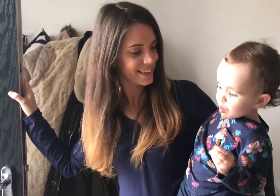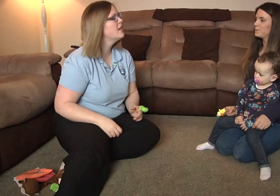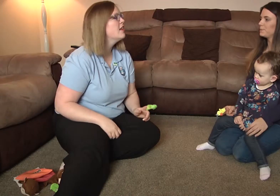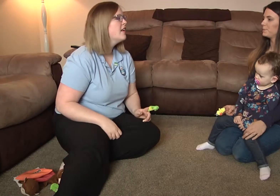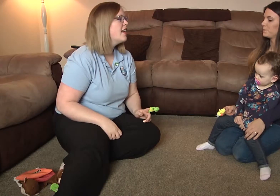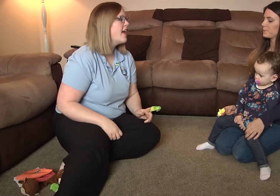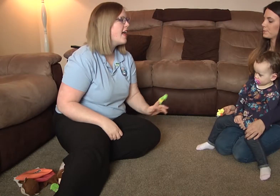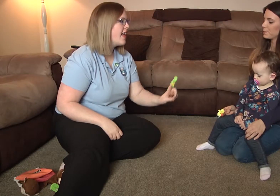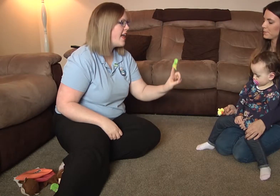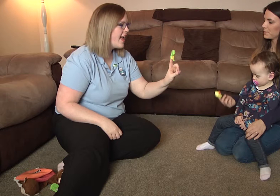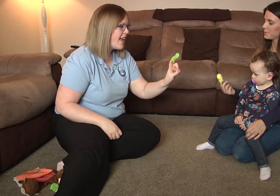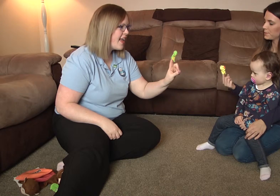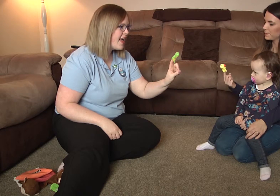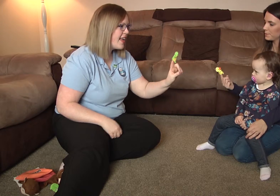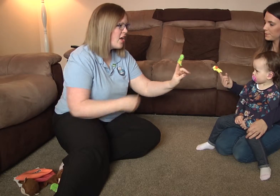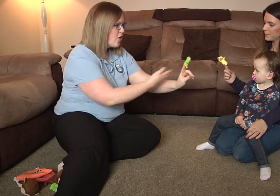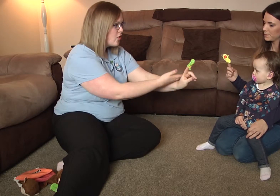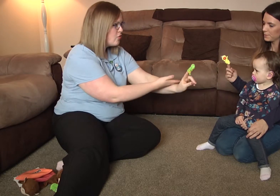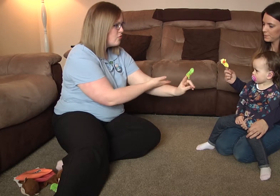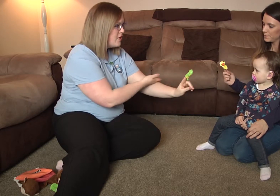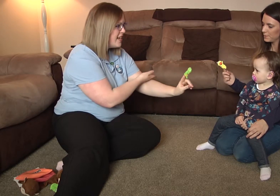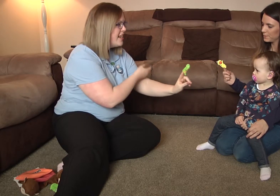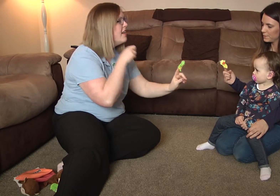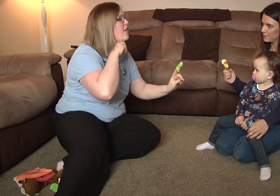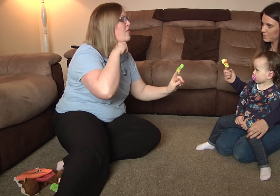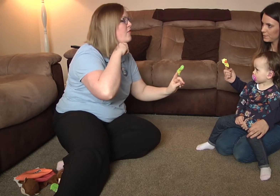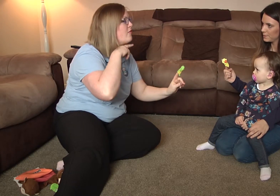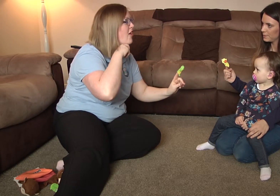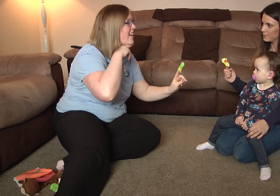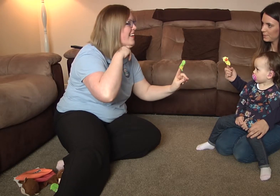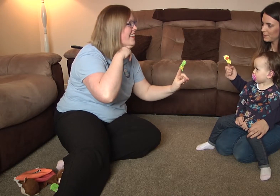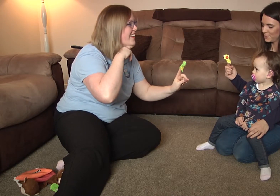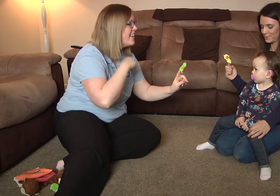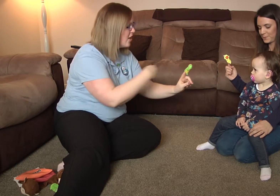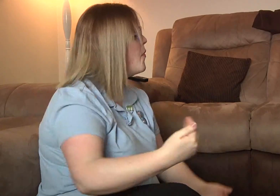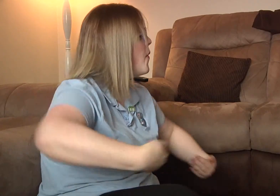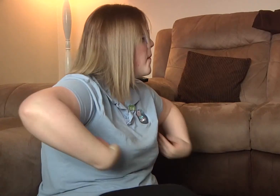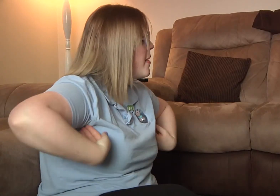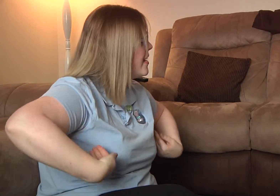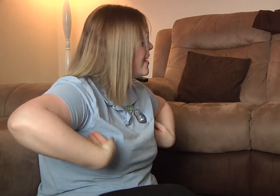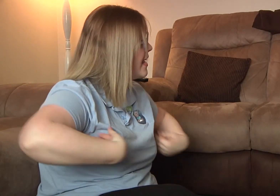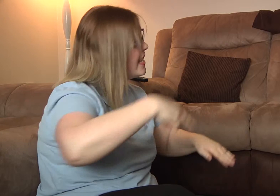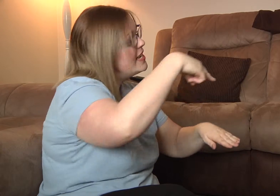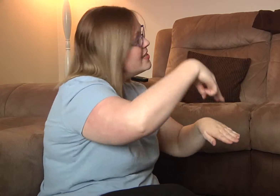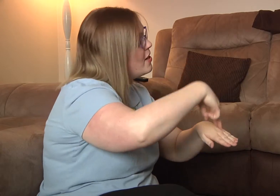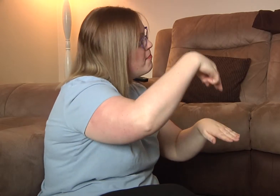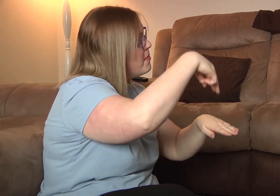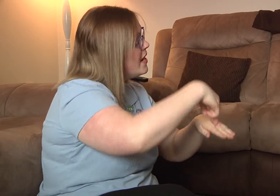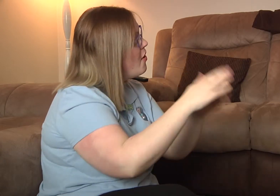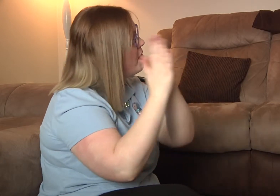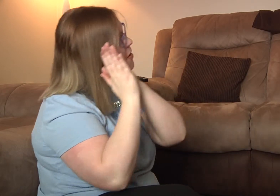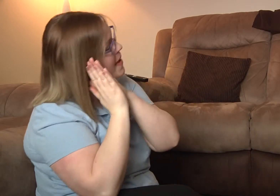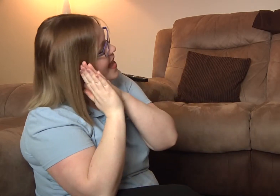With the Disability Research Centre saying that 1 in 7 people in the UK now have hearing loss, more and more families